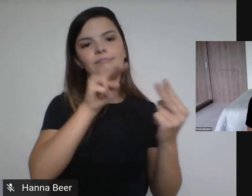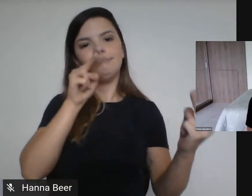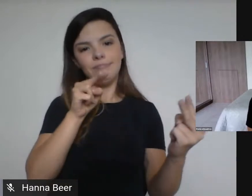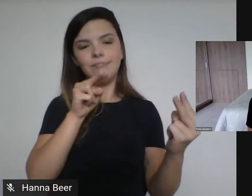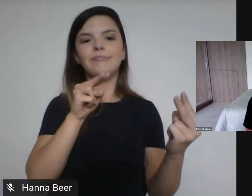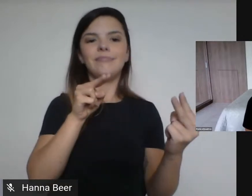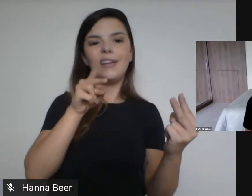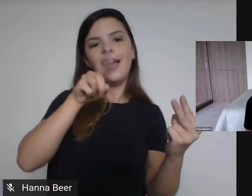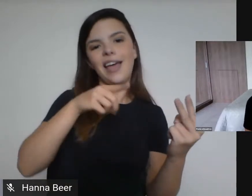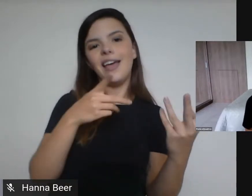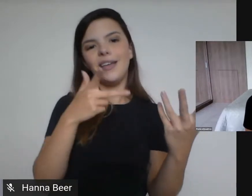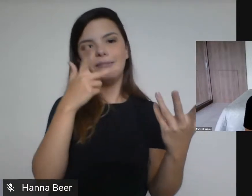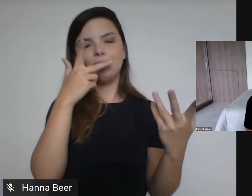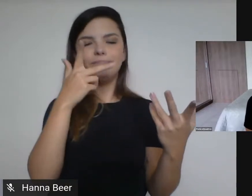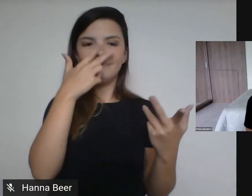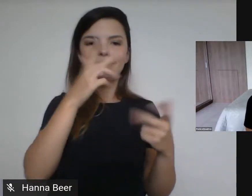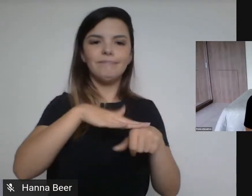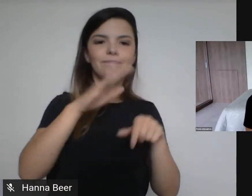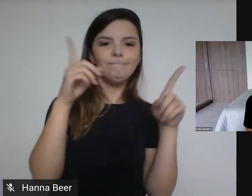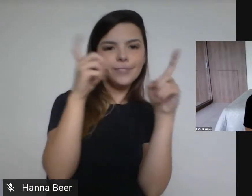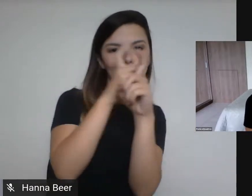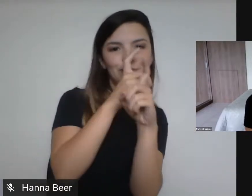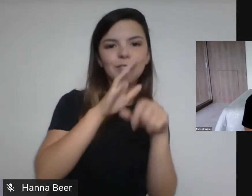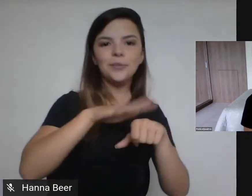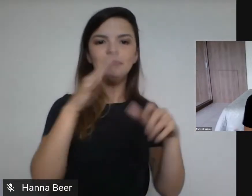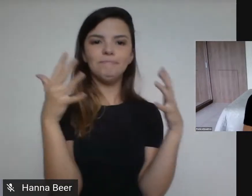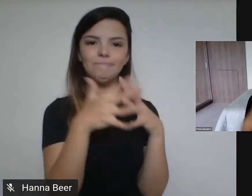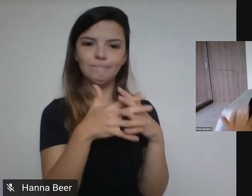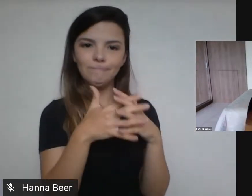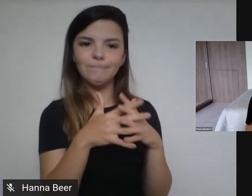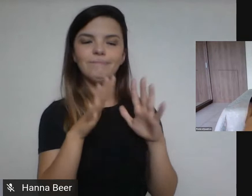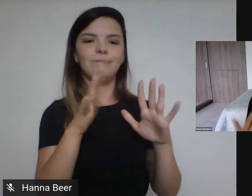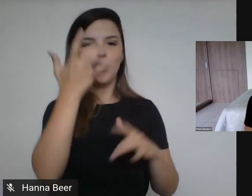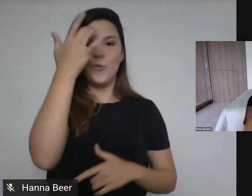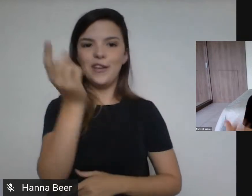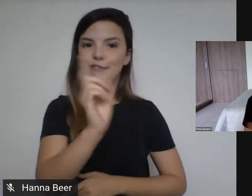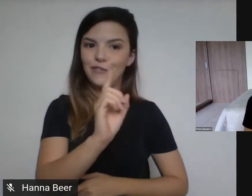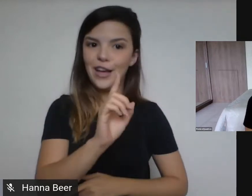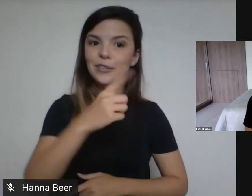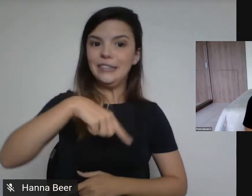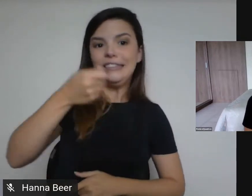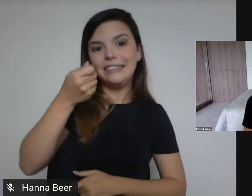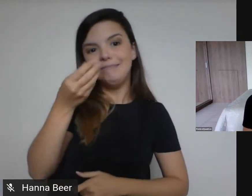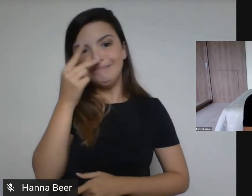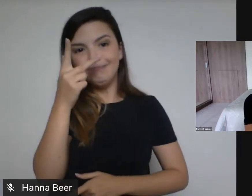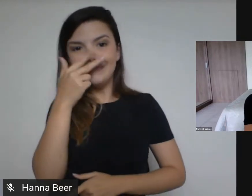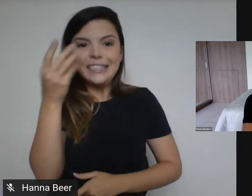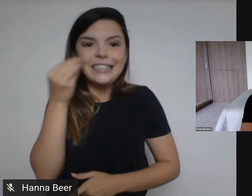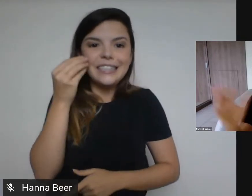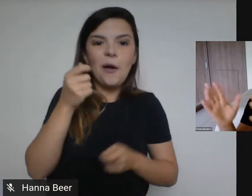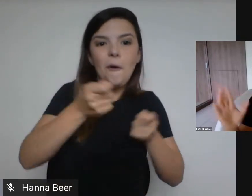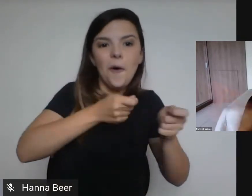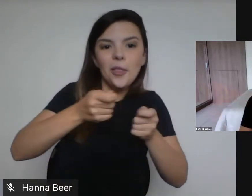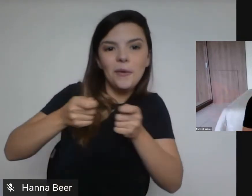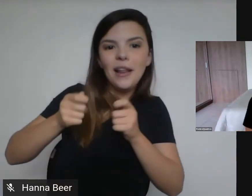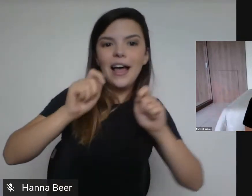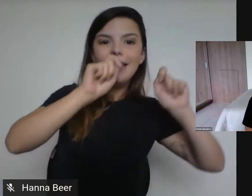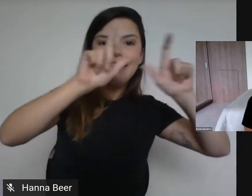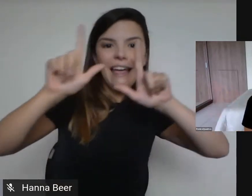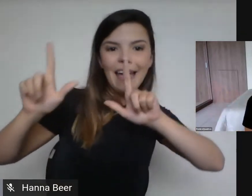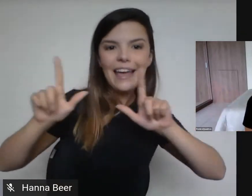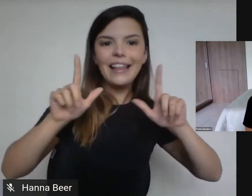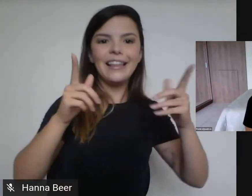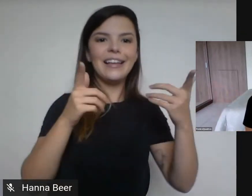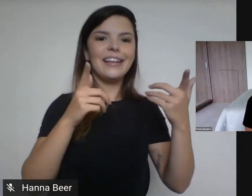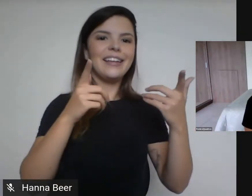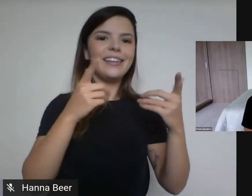structure doing online, it's not easy, and we try to manage all the screens and